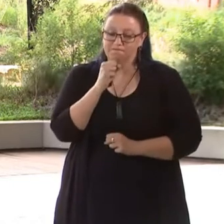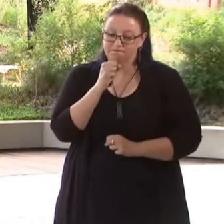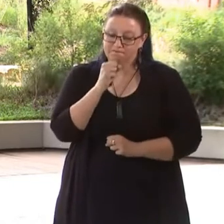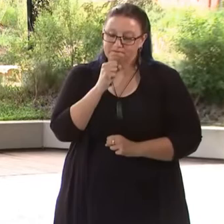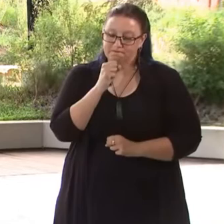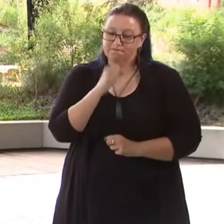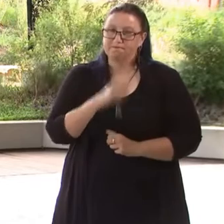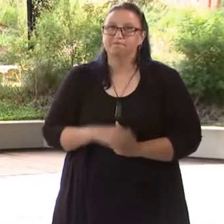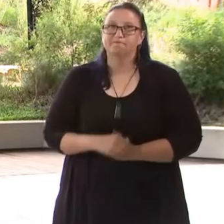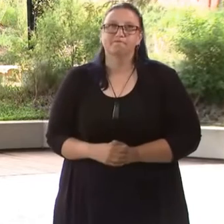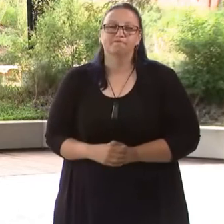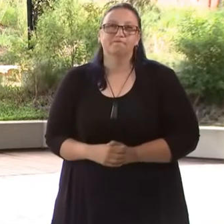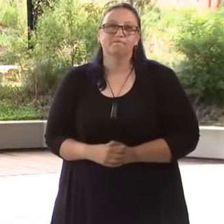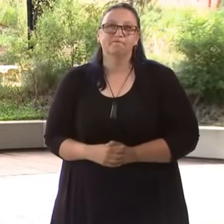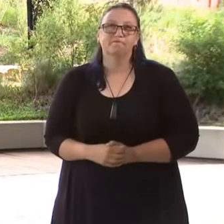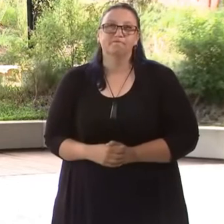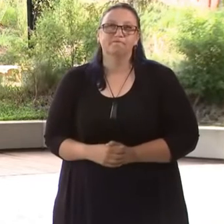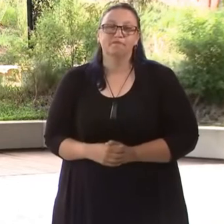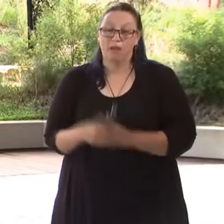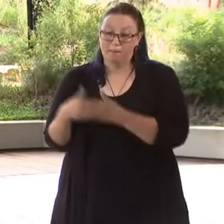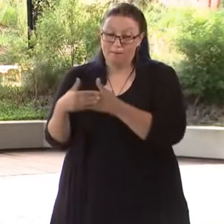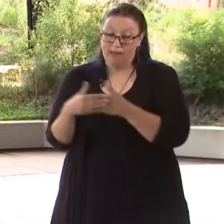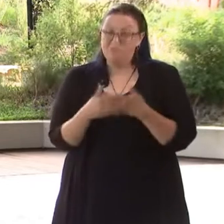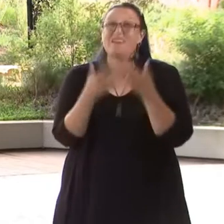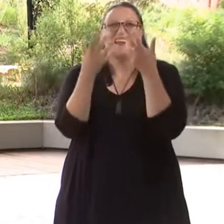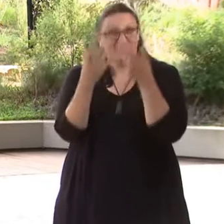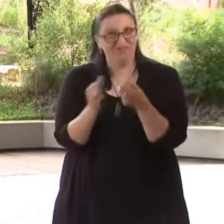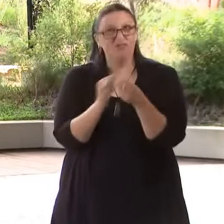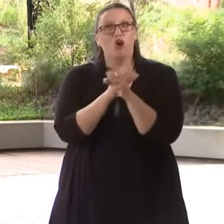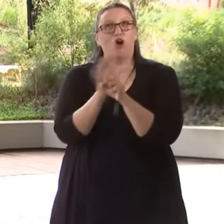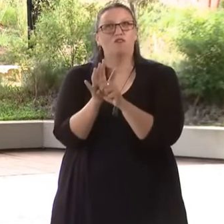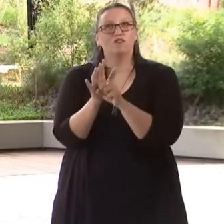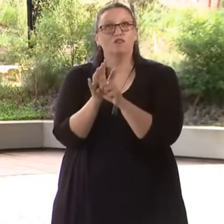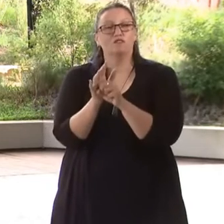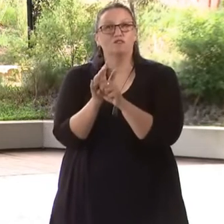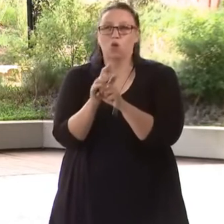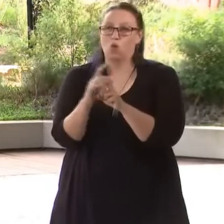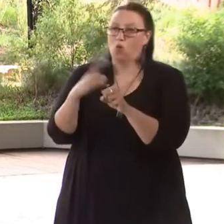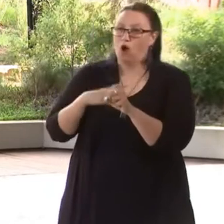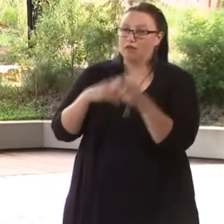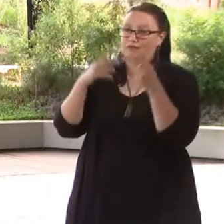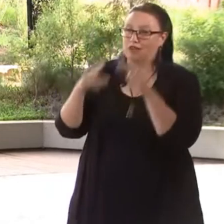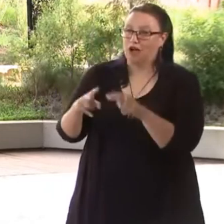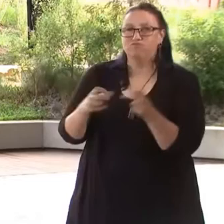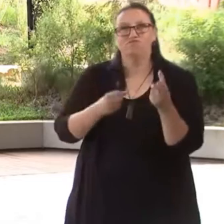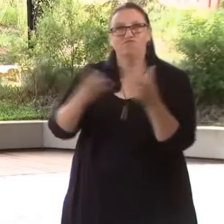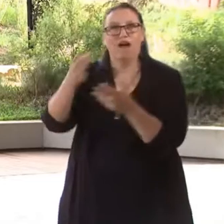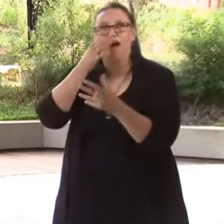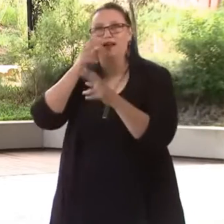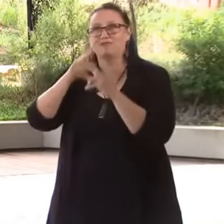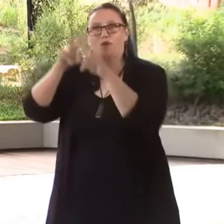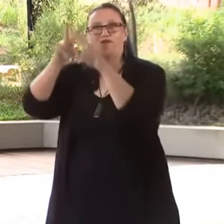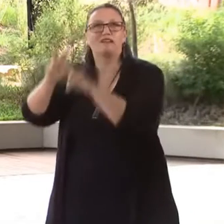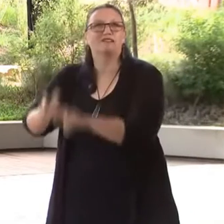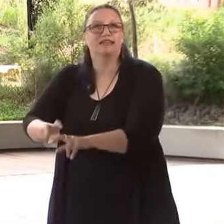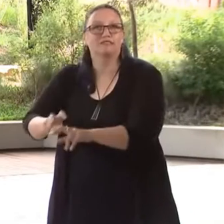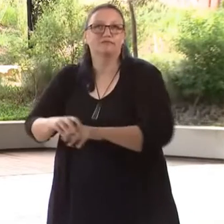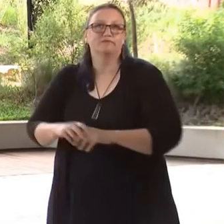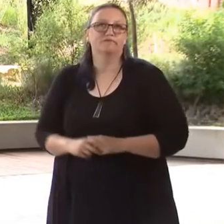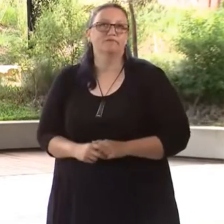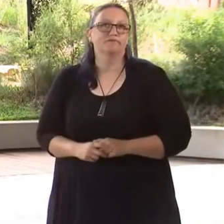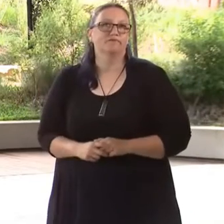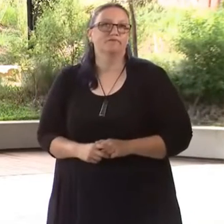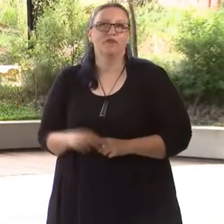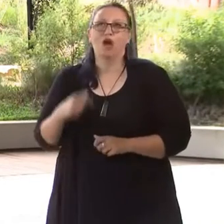infant had COVID and the cause of death has been referred to the coroner. I have spoken with the family and the family are very